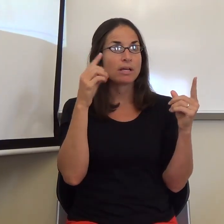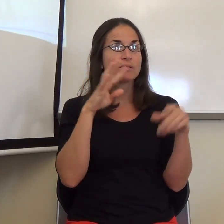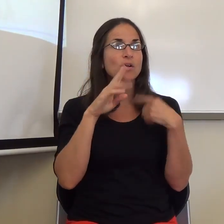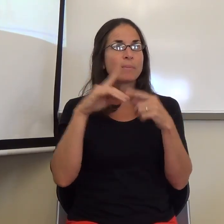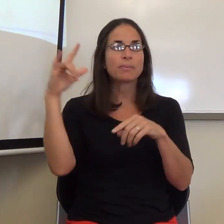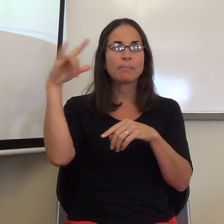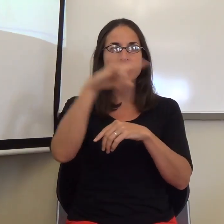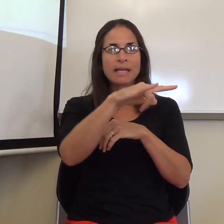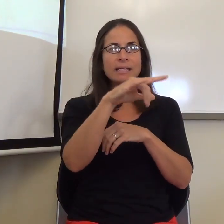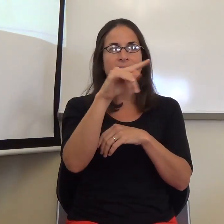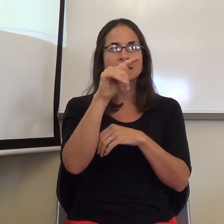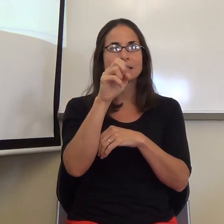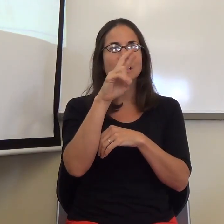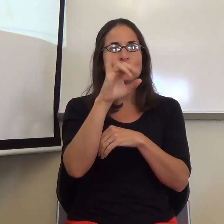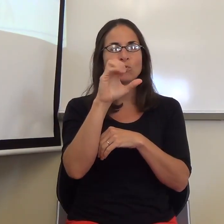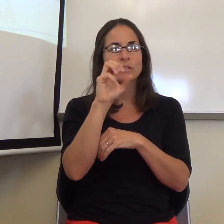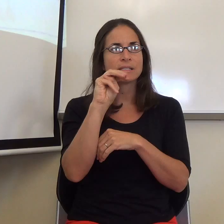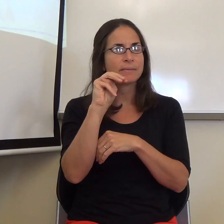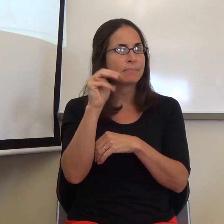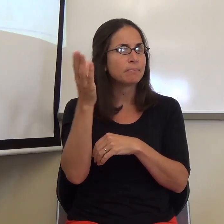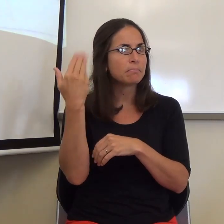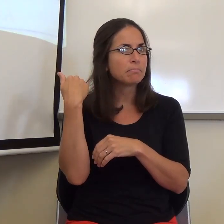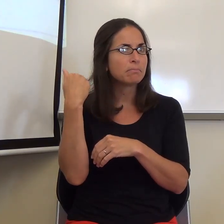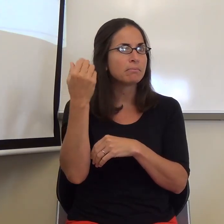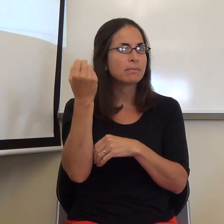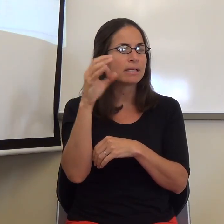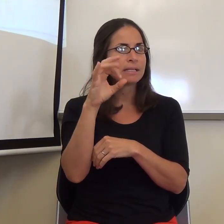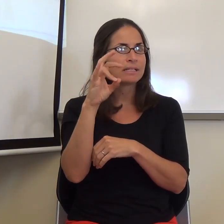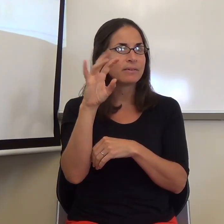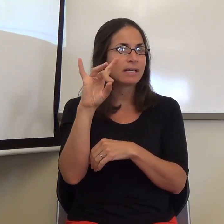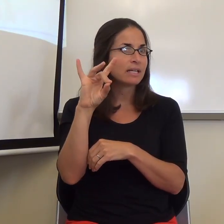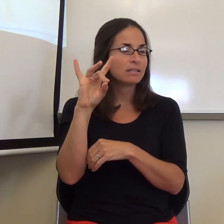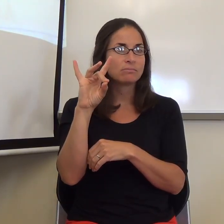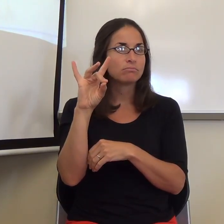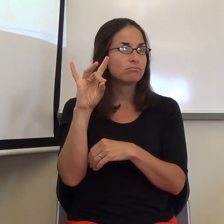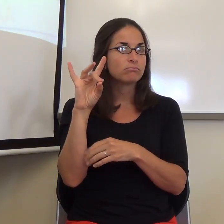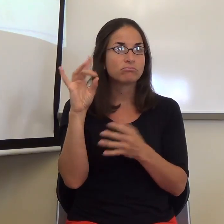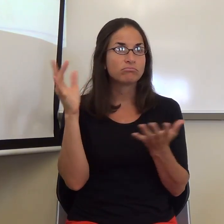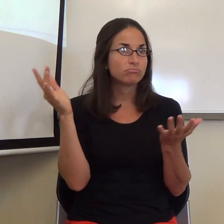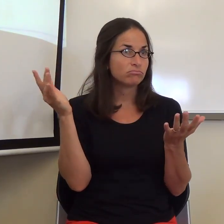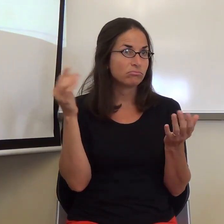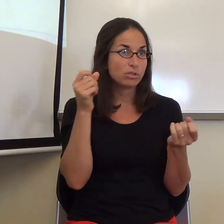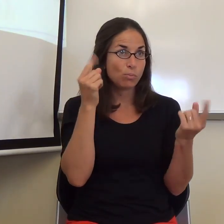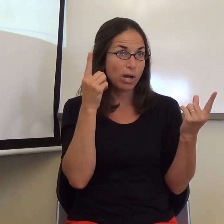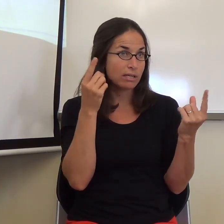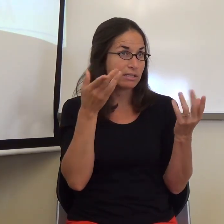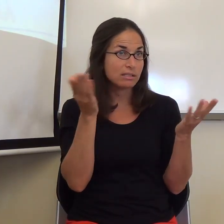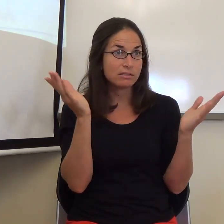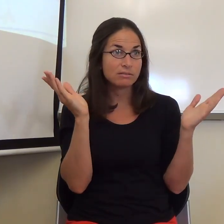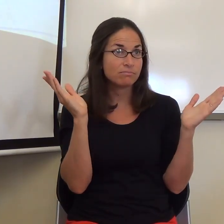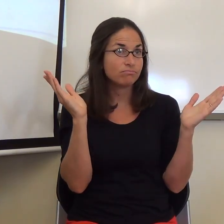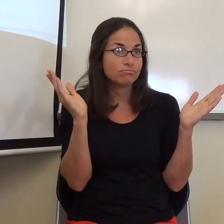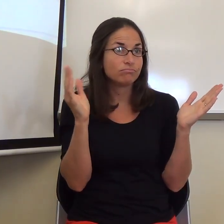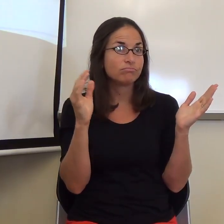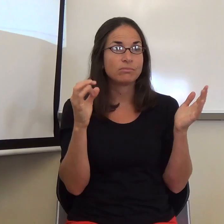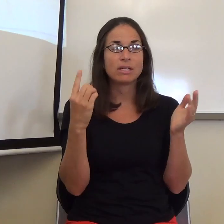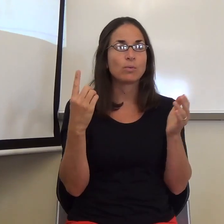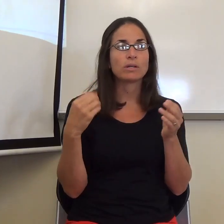terrorism back in 1978? No. No, we just didn't hear about it. Okay. Any younger people surprised by